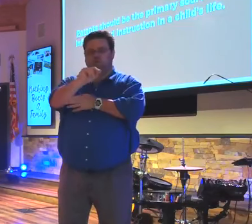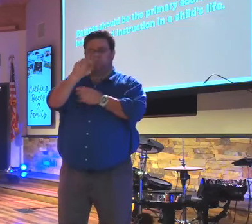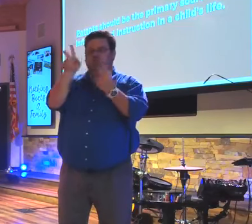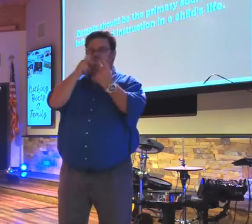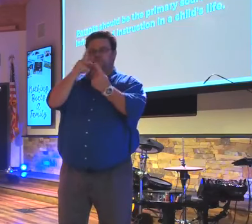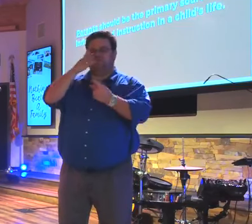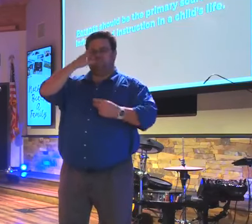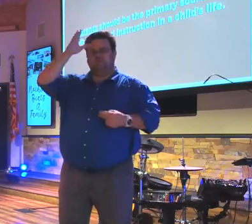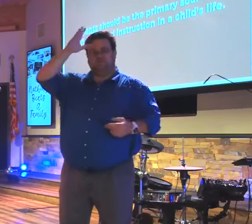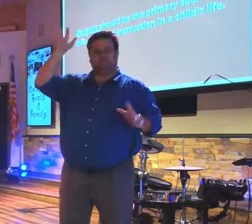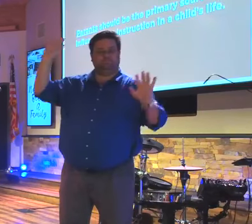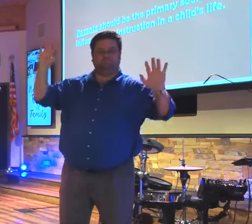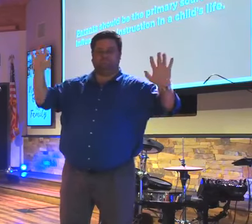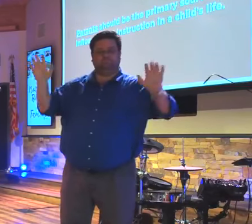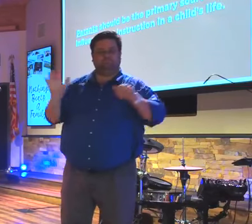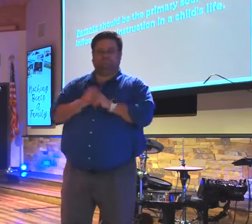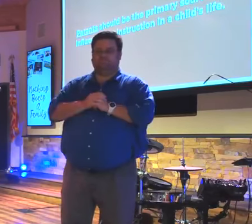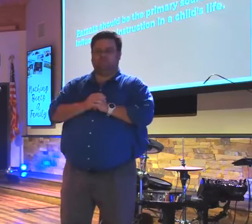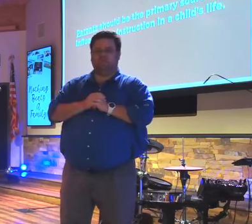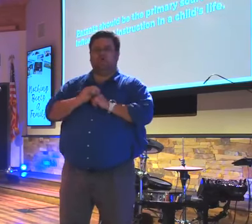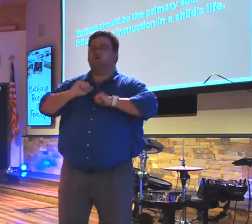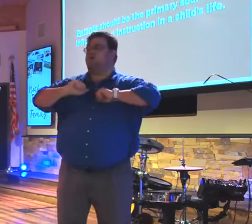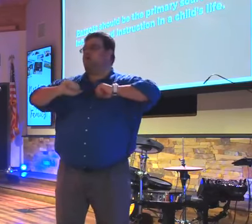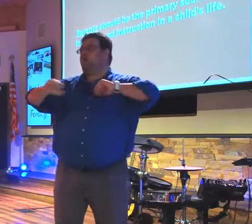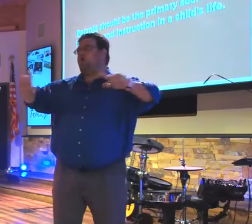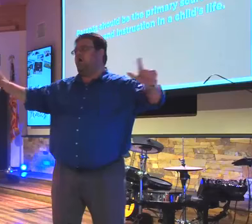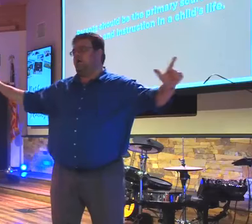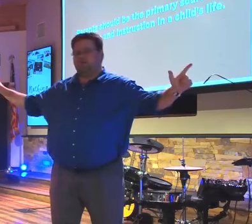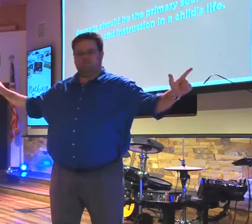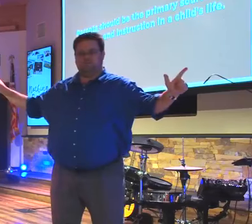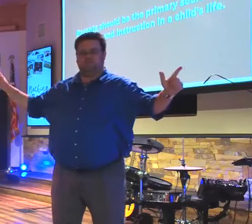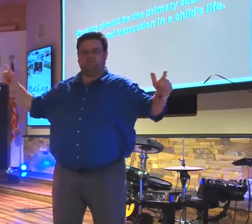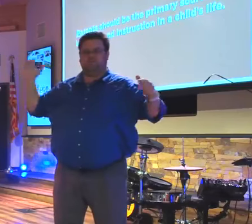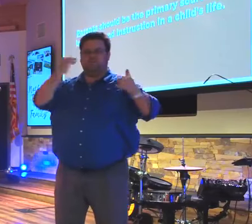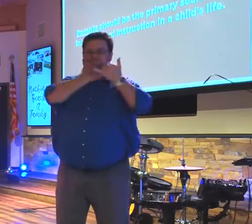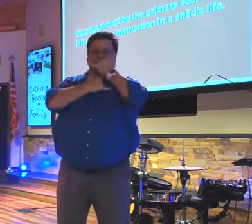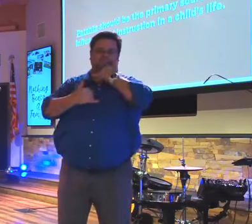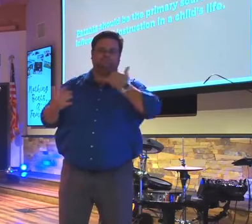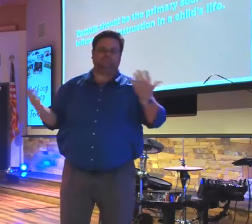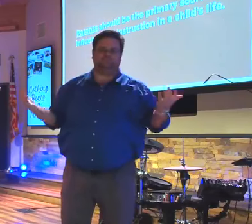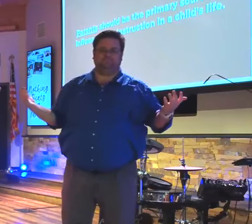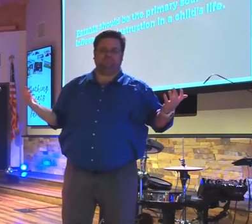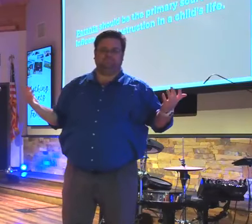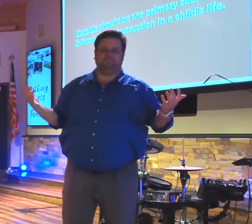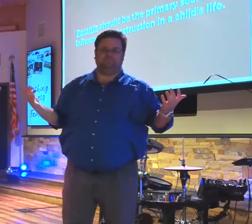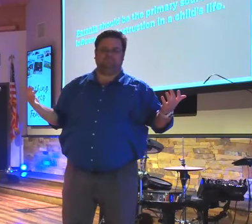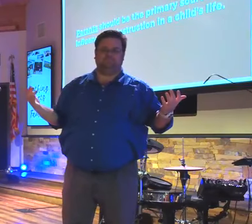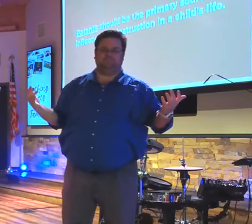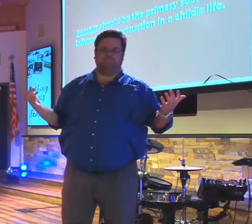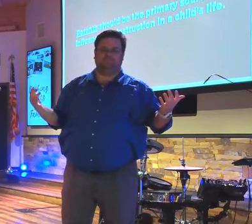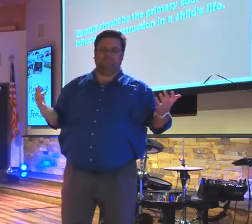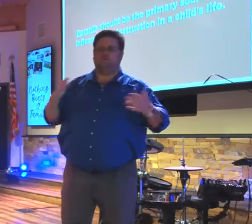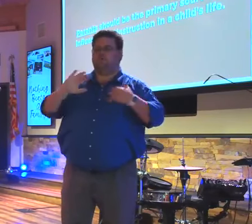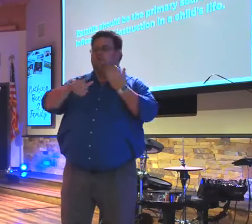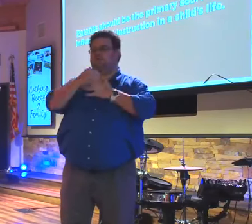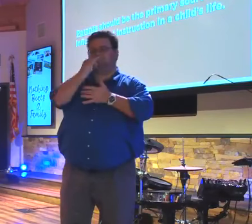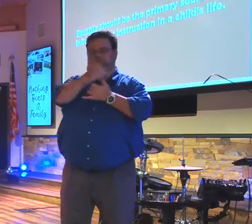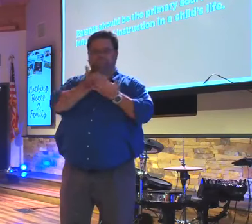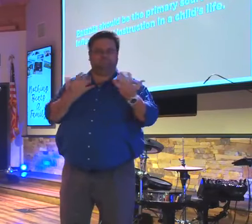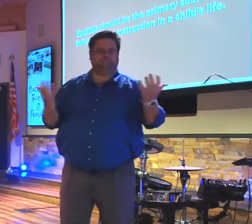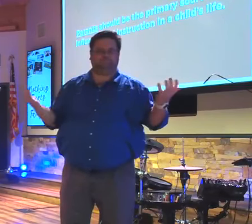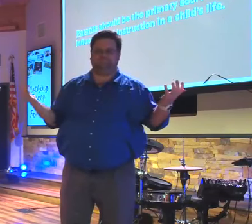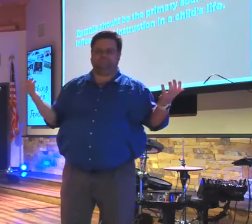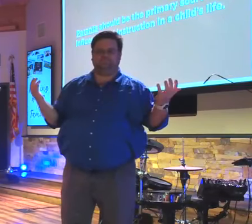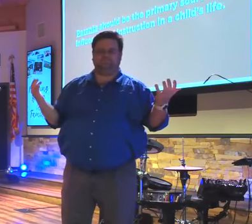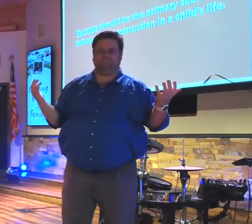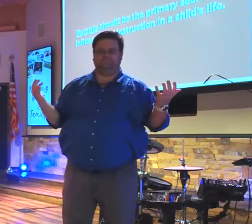parents. Listen, we are all flawed. We are all flawed.